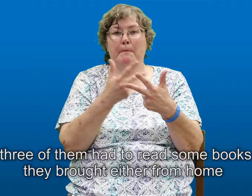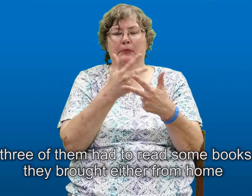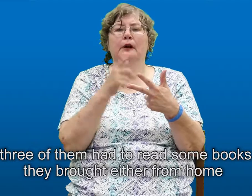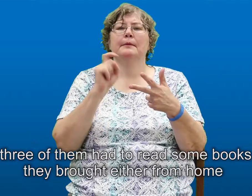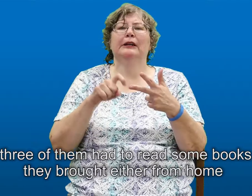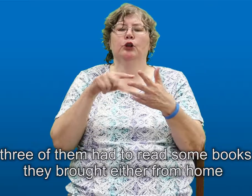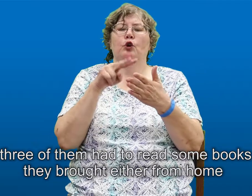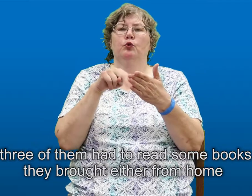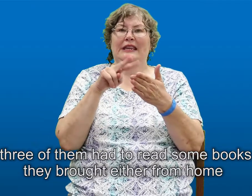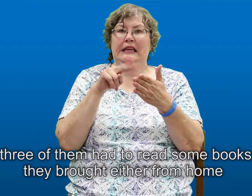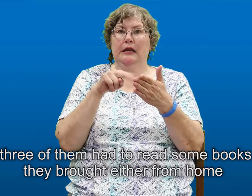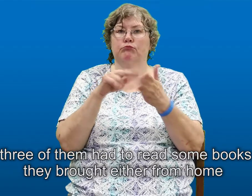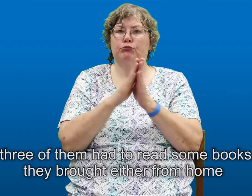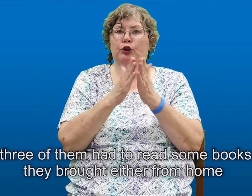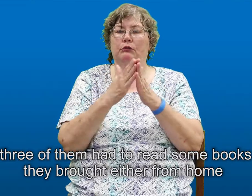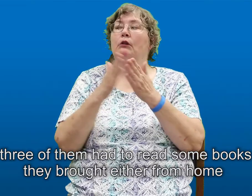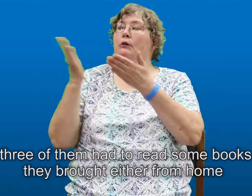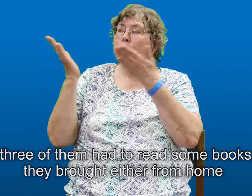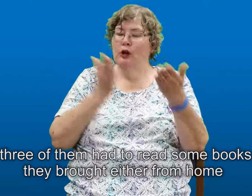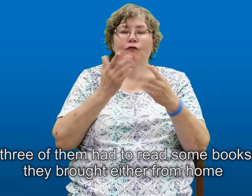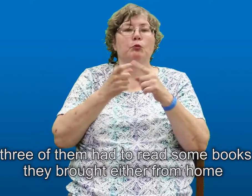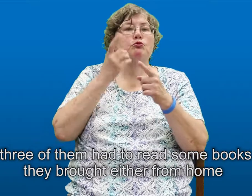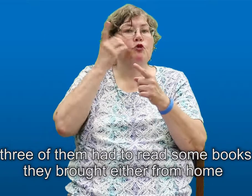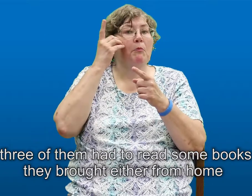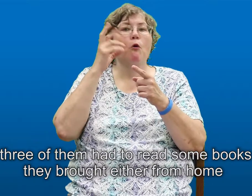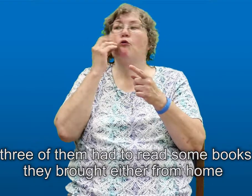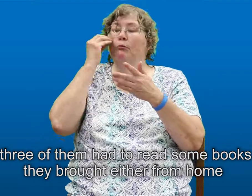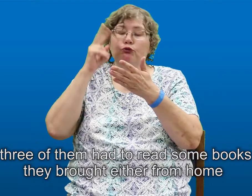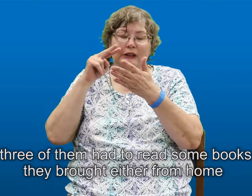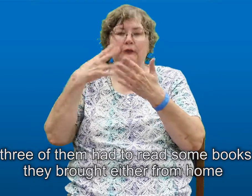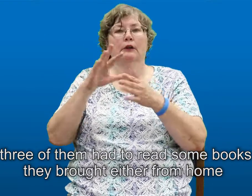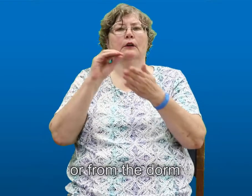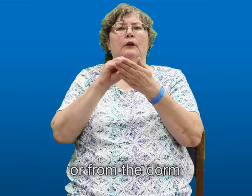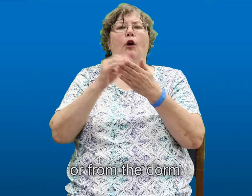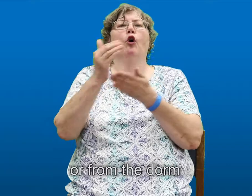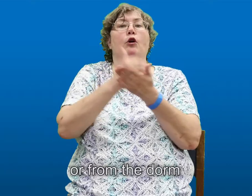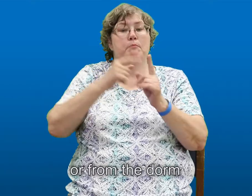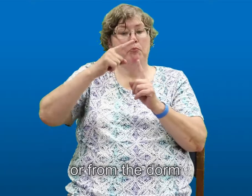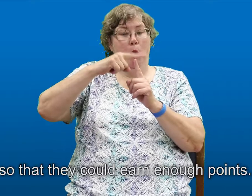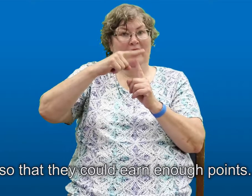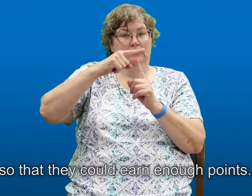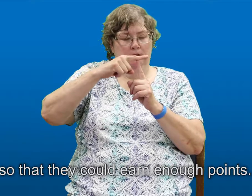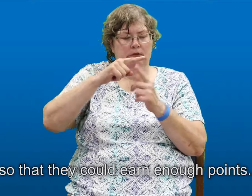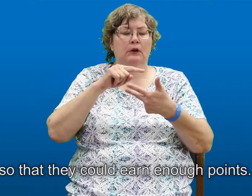And the three of them had to read some books that they brought either from home or from the dorm, so that they could turn out